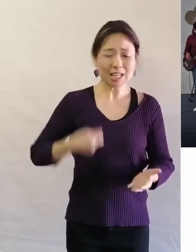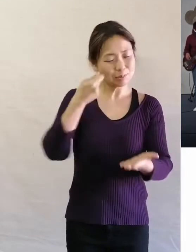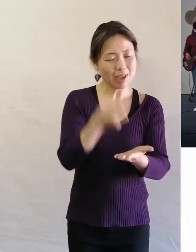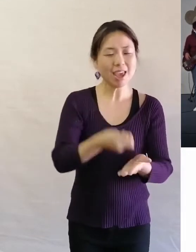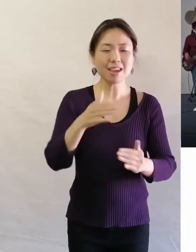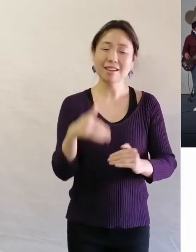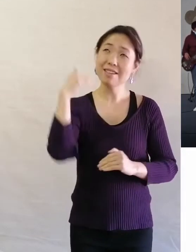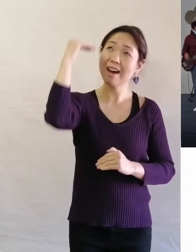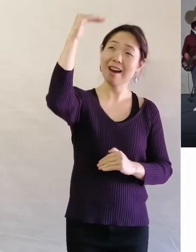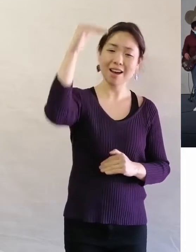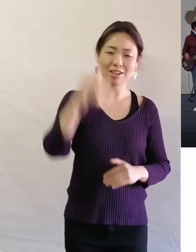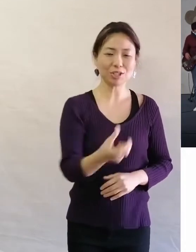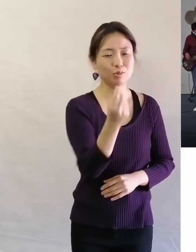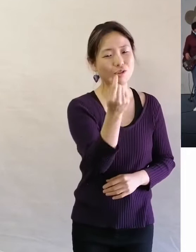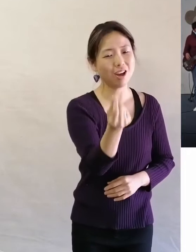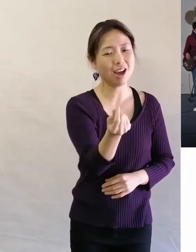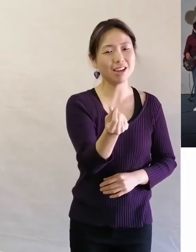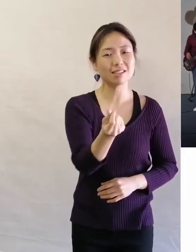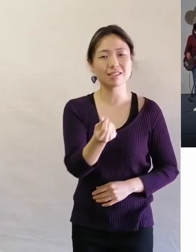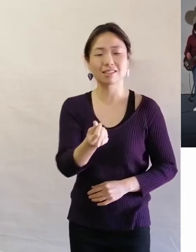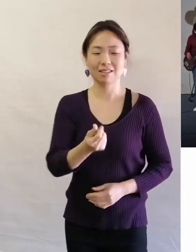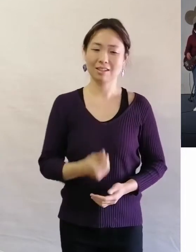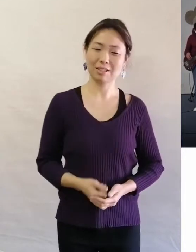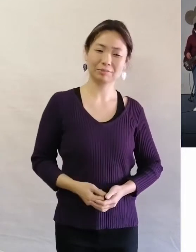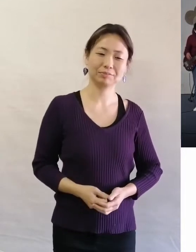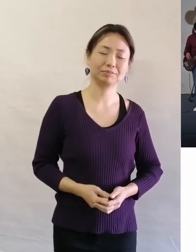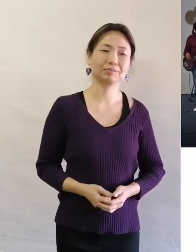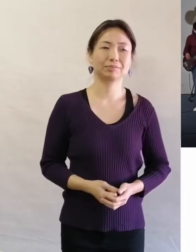He has paid the highest price.